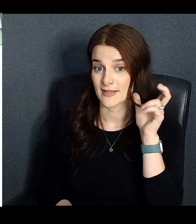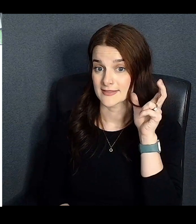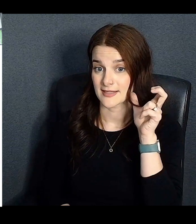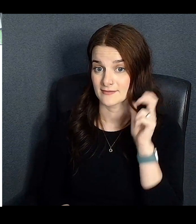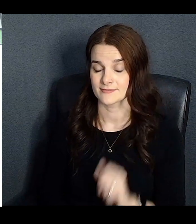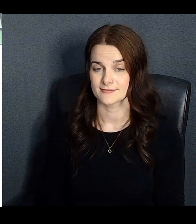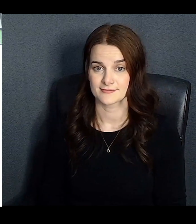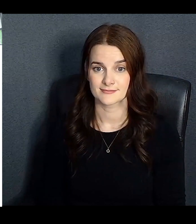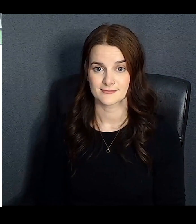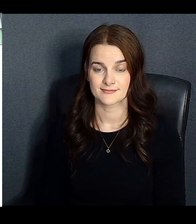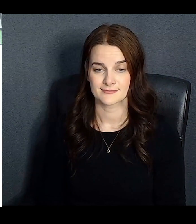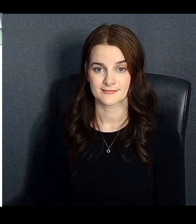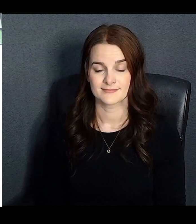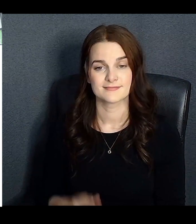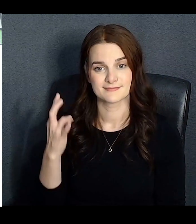Start listening.